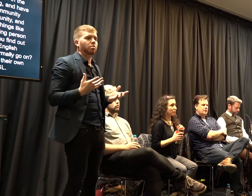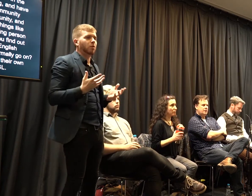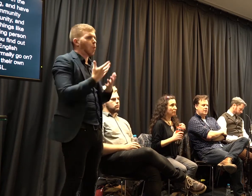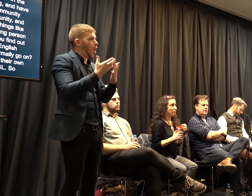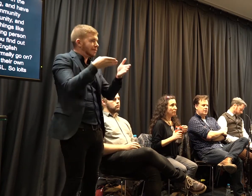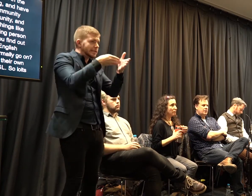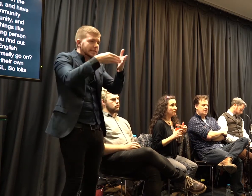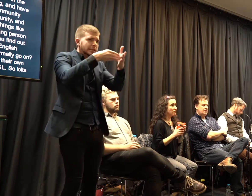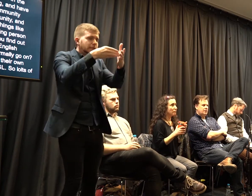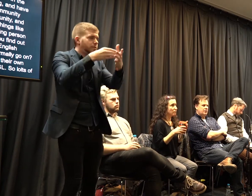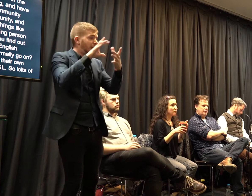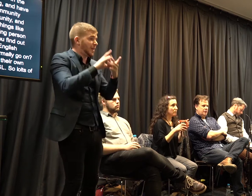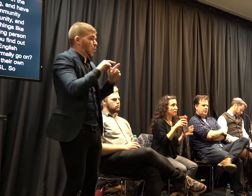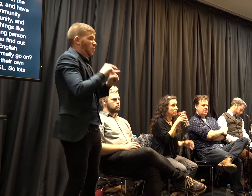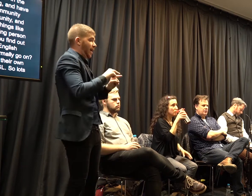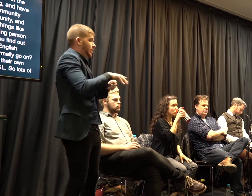issues around that.